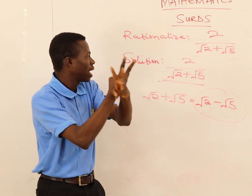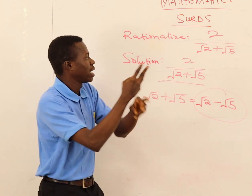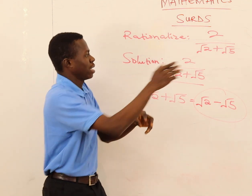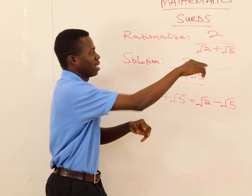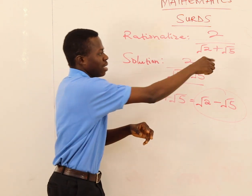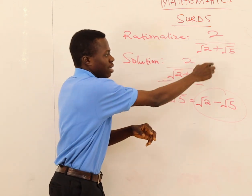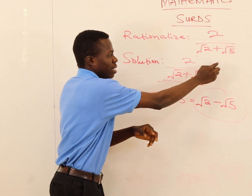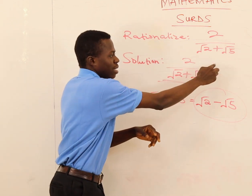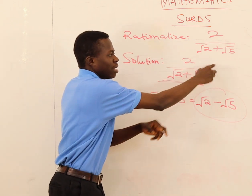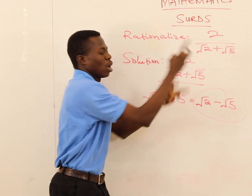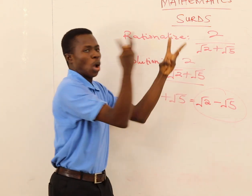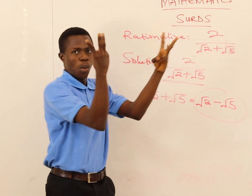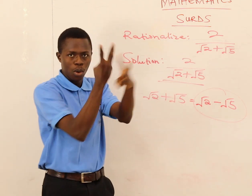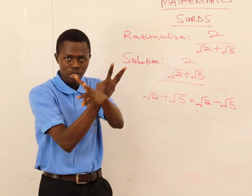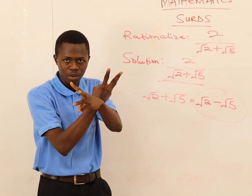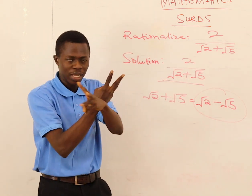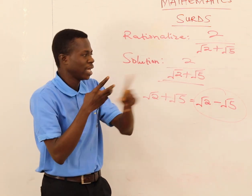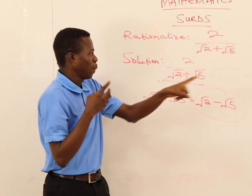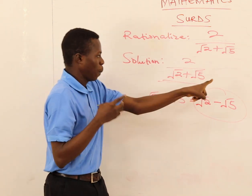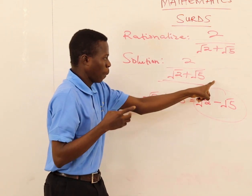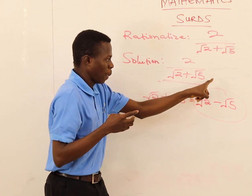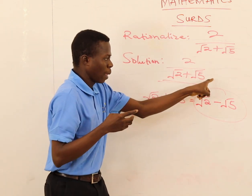conjugate said, then we multiply it by the numerator,